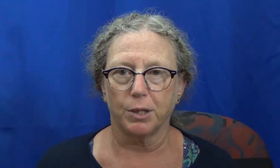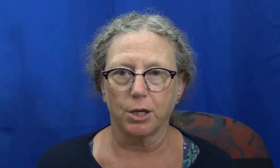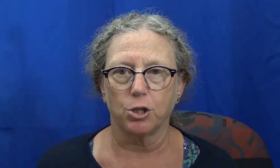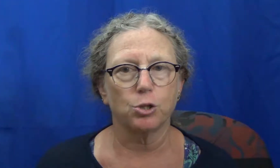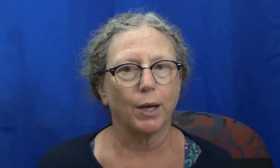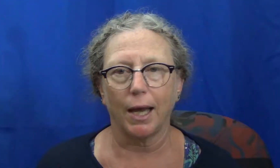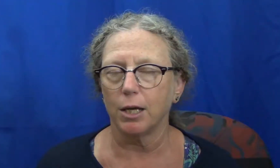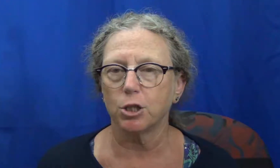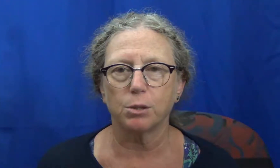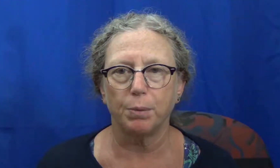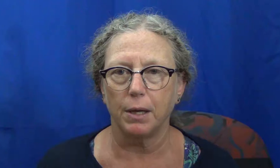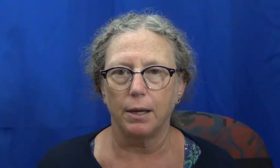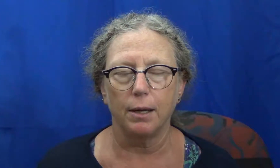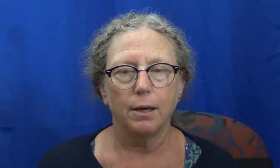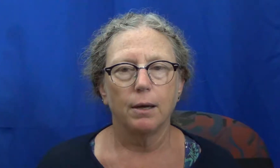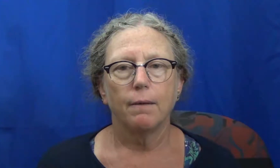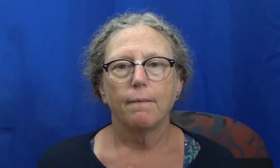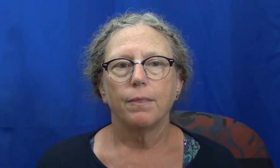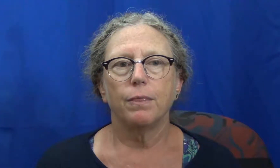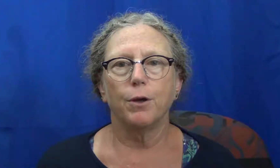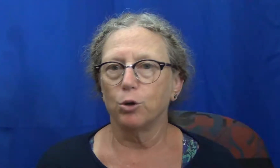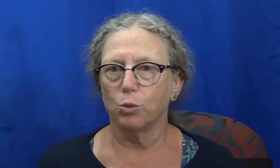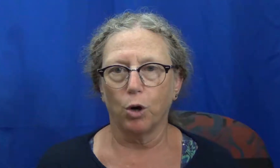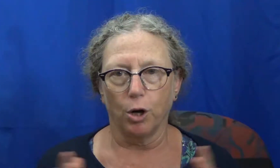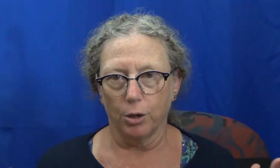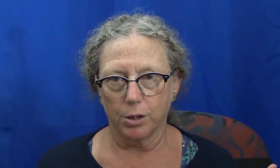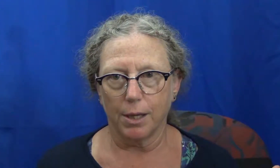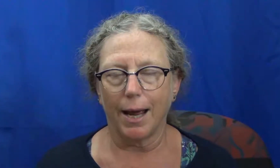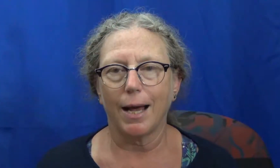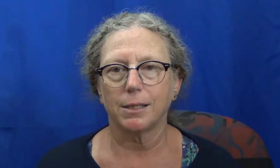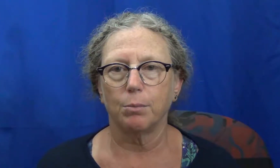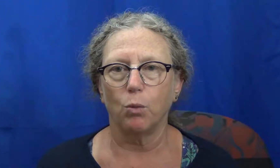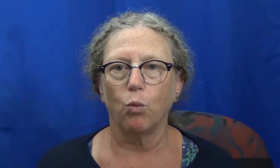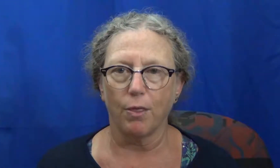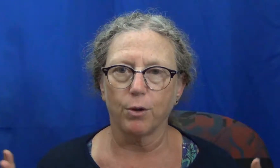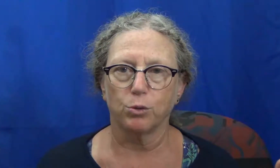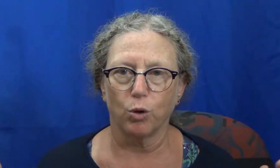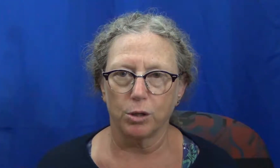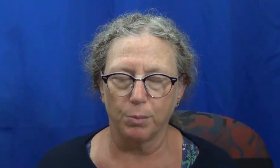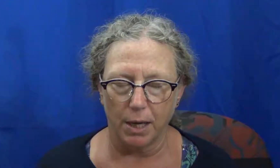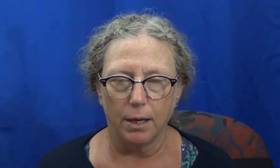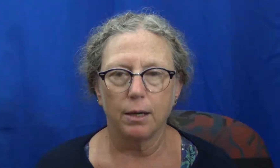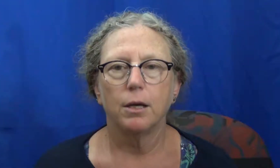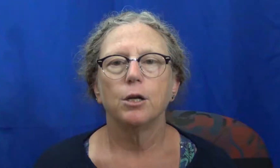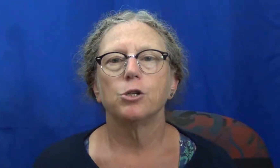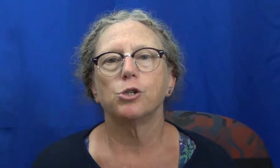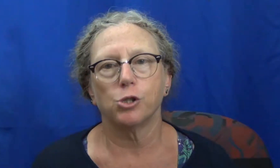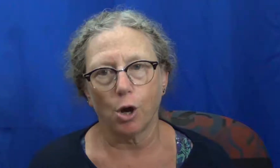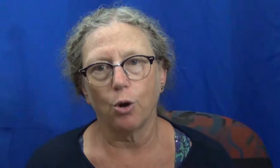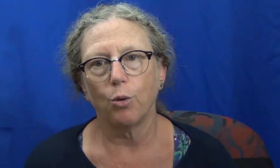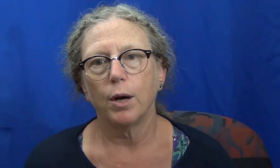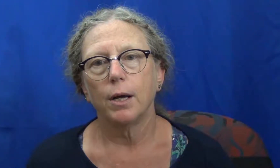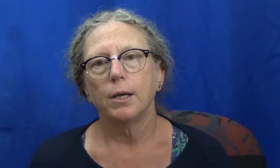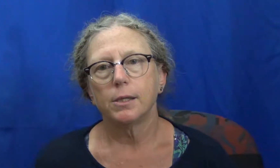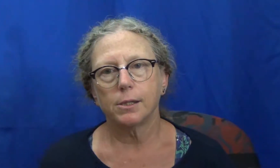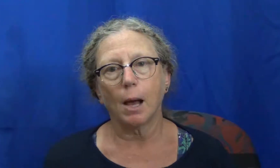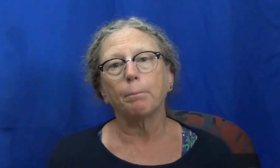interpretation. So it can't just be those words. It has to be what those words mean. So